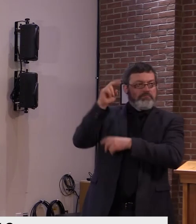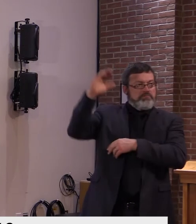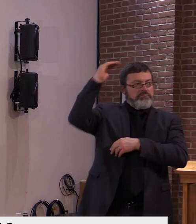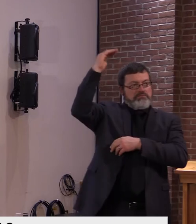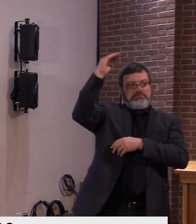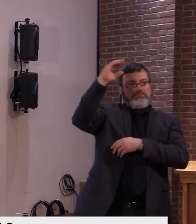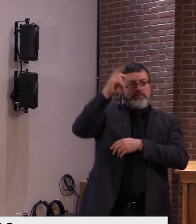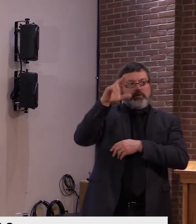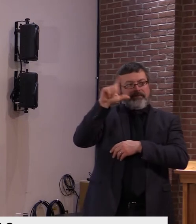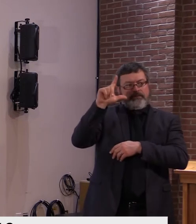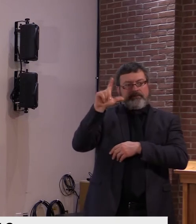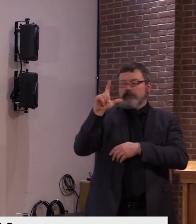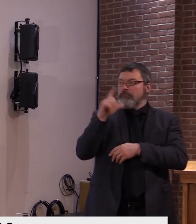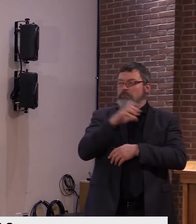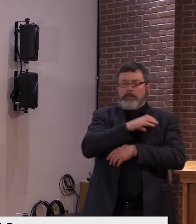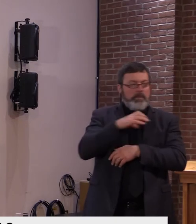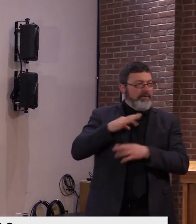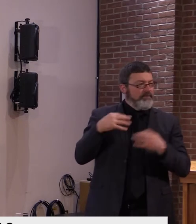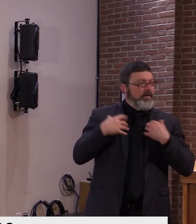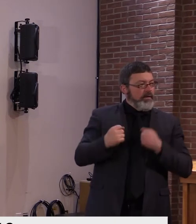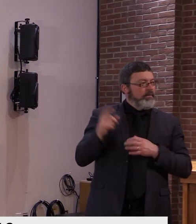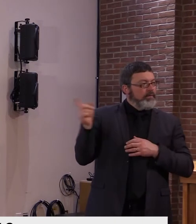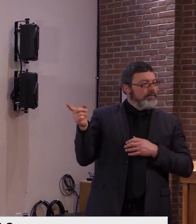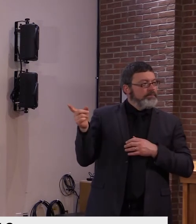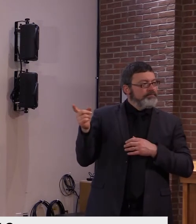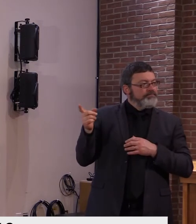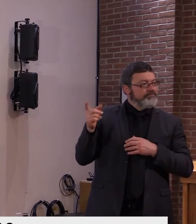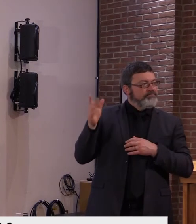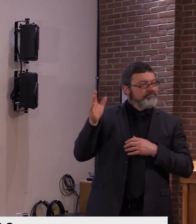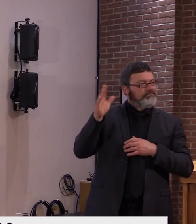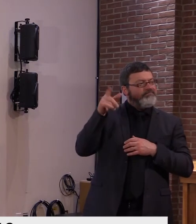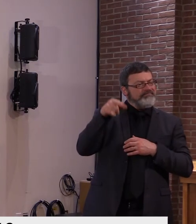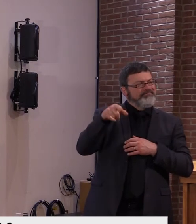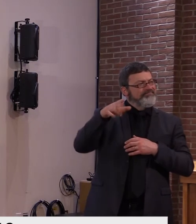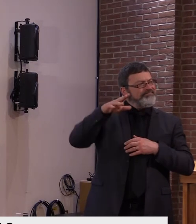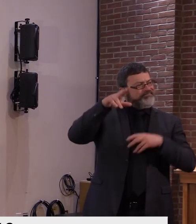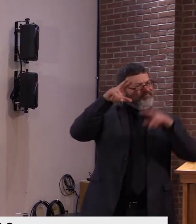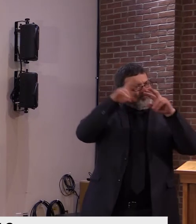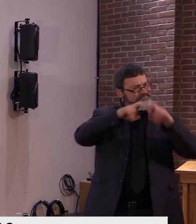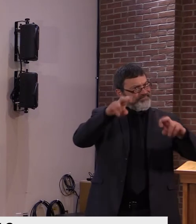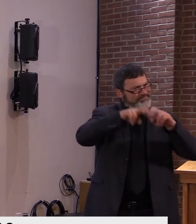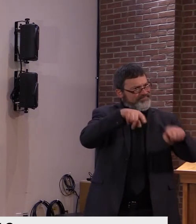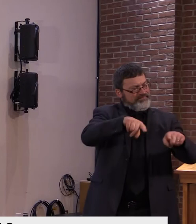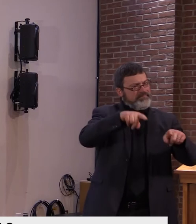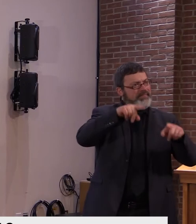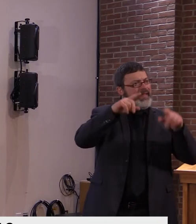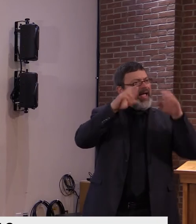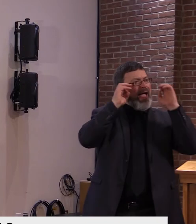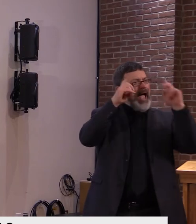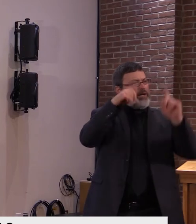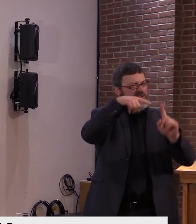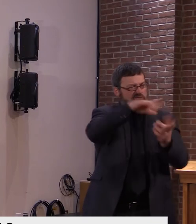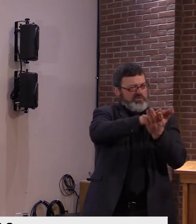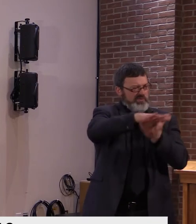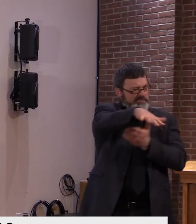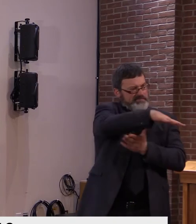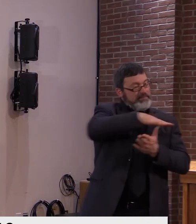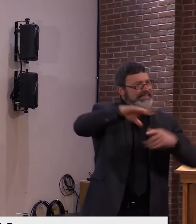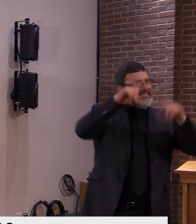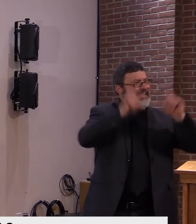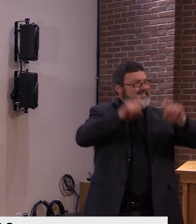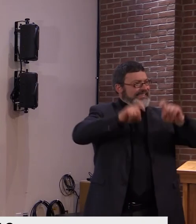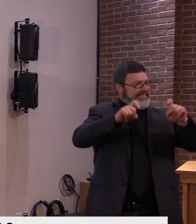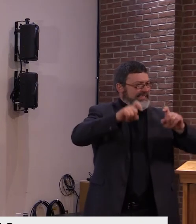The surveillance testing on the school staff seems like great news for schools, but I'm wondering from a public